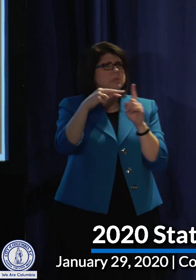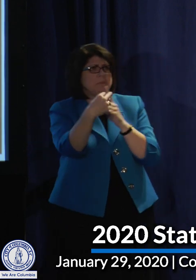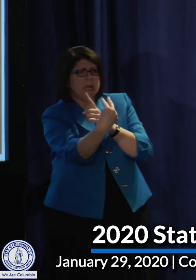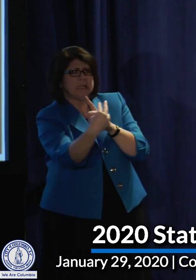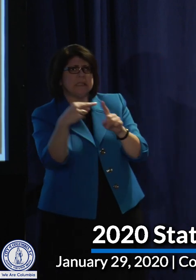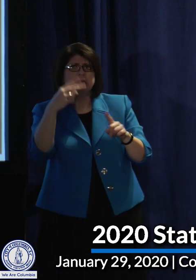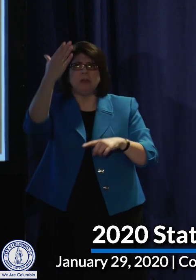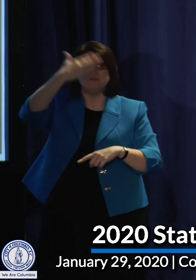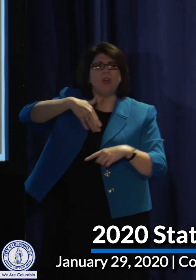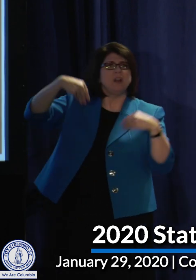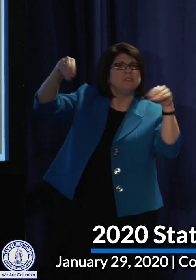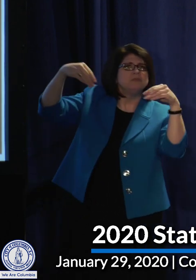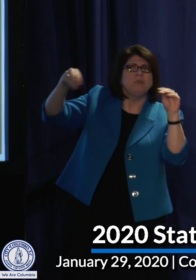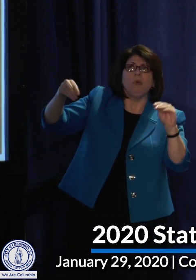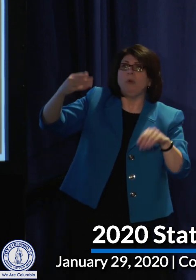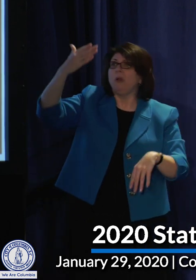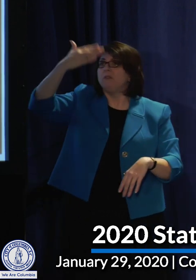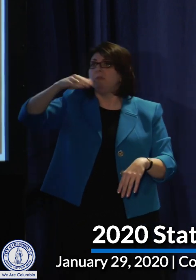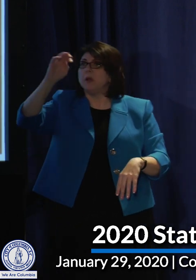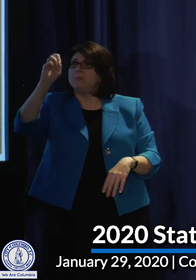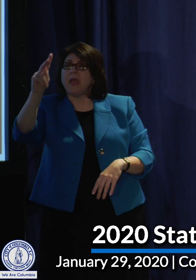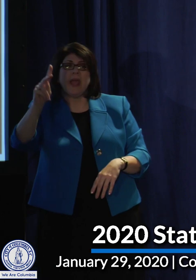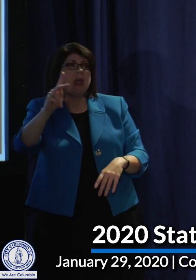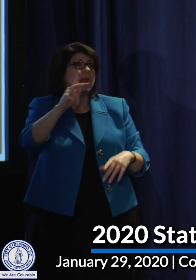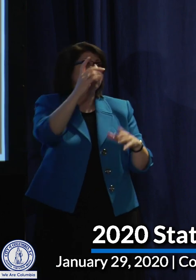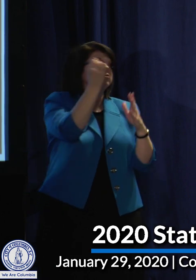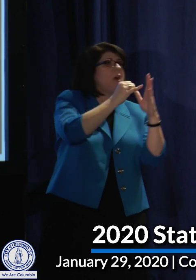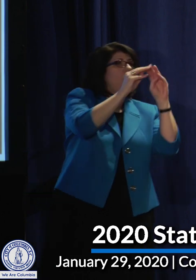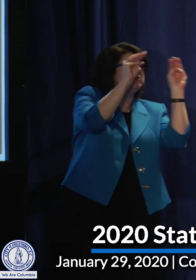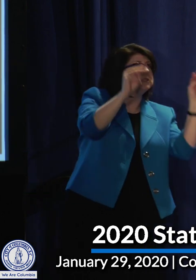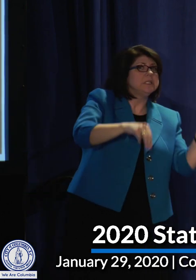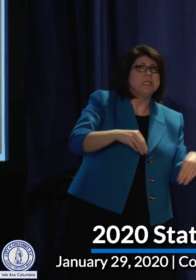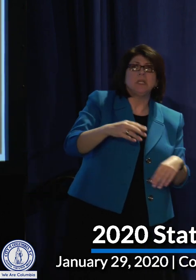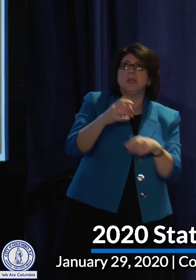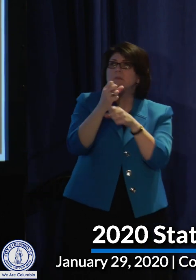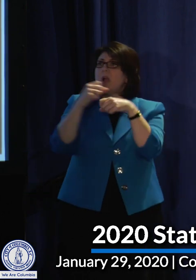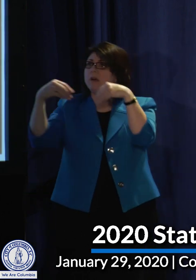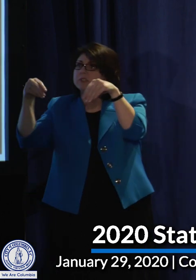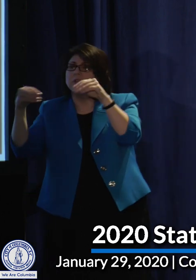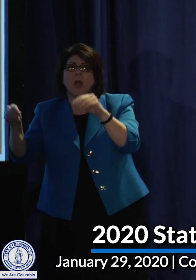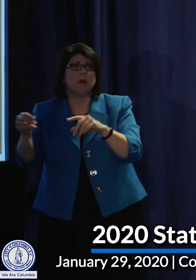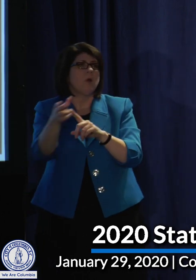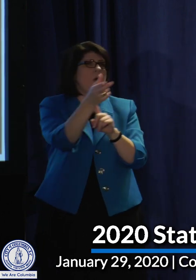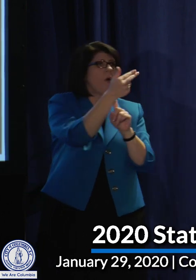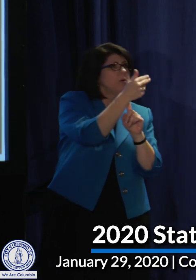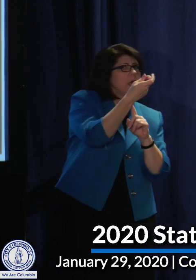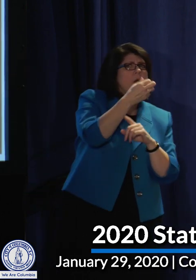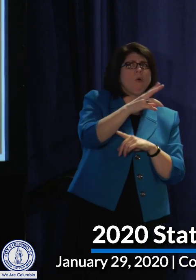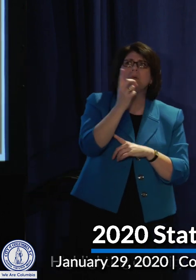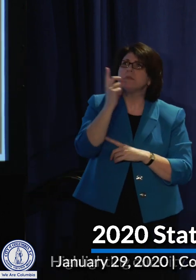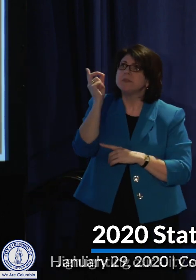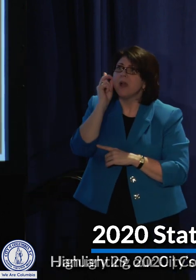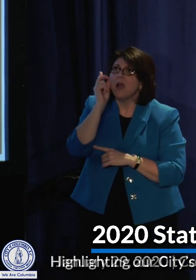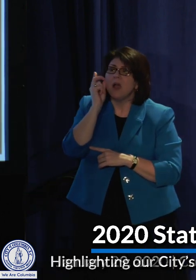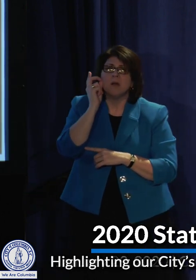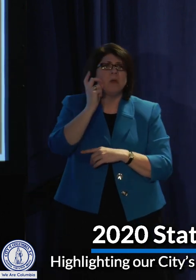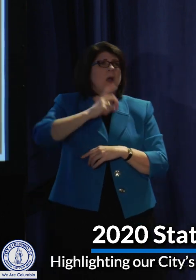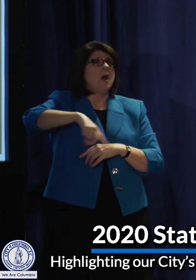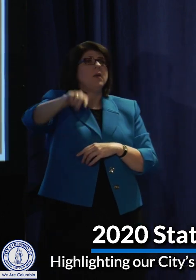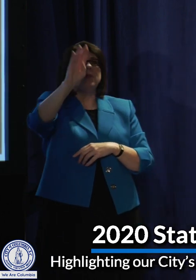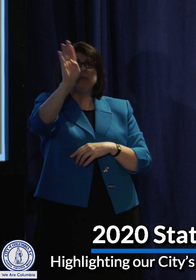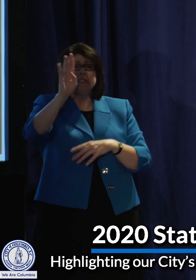jewelry store or the bank, the art museum or the coffee shop, the hotel or the dorm, the